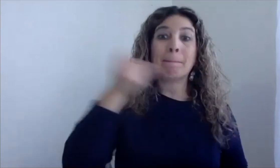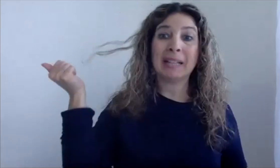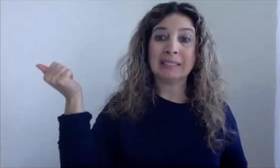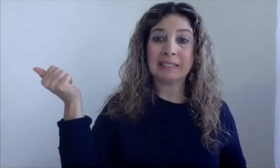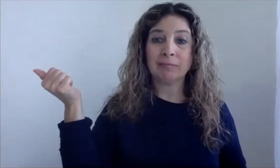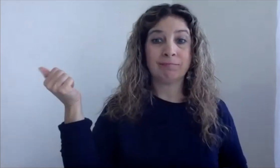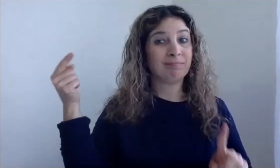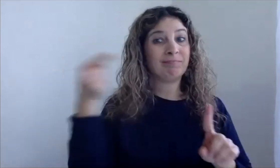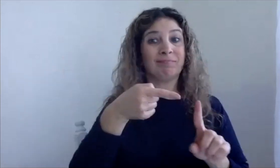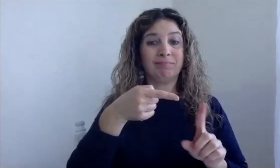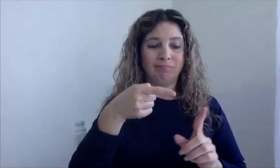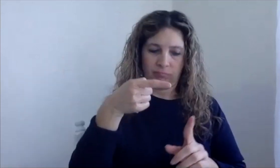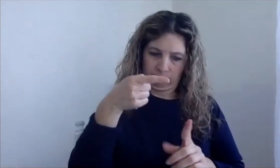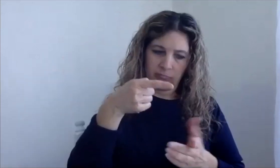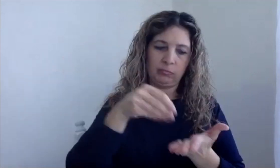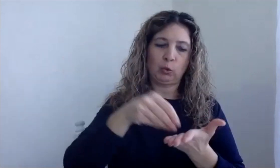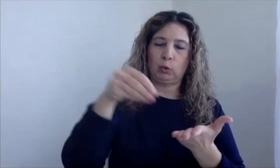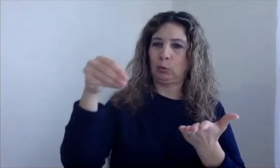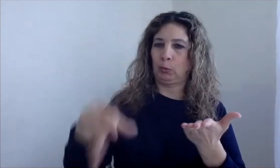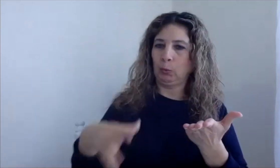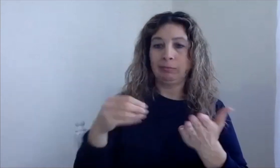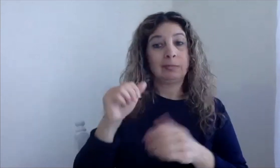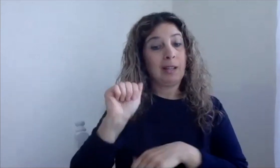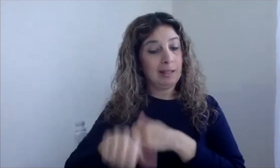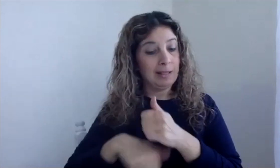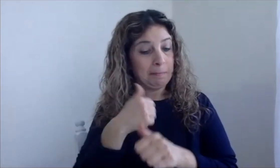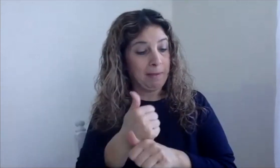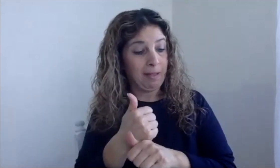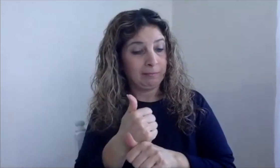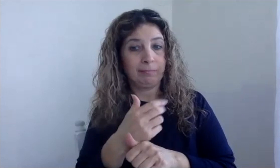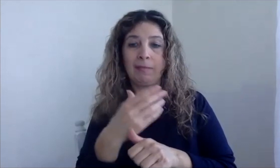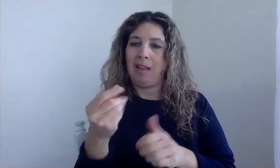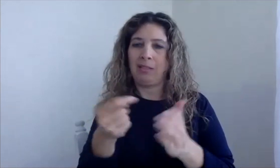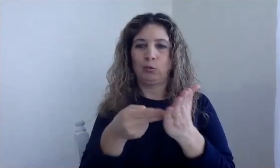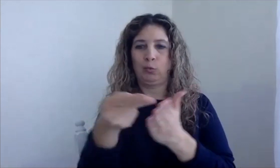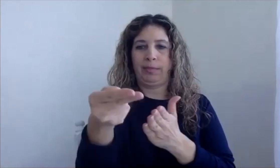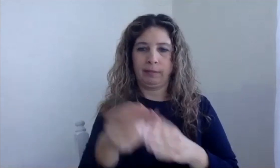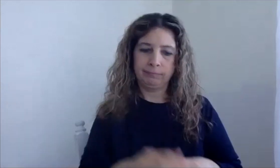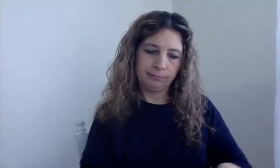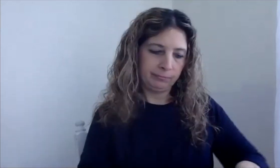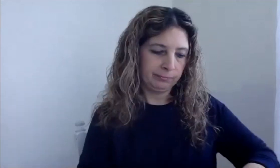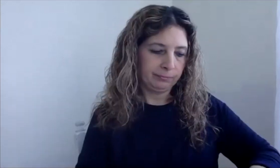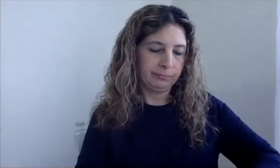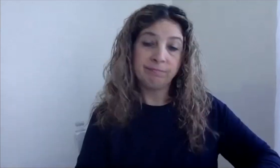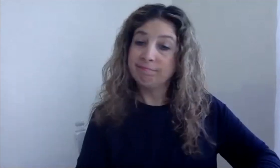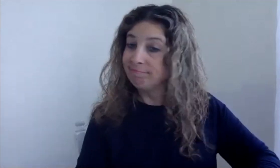Because the only thing we want is what's best for the students, the alumni, and we want the